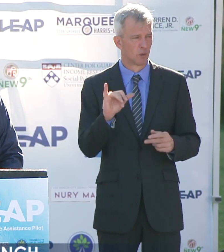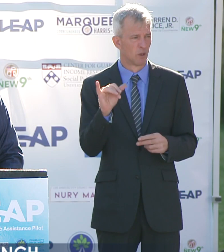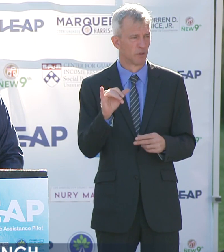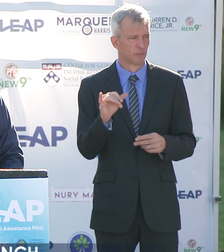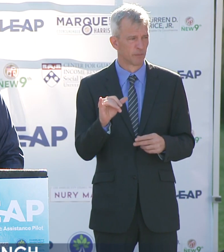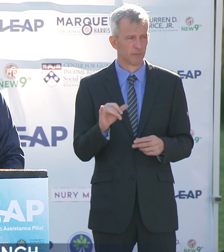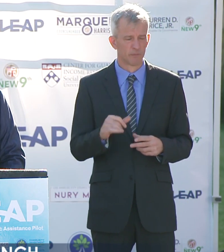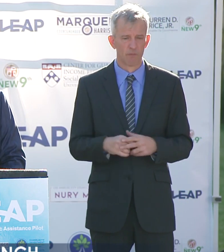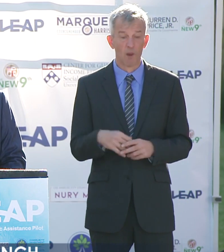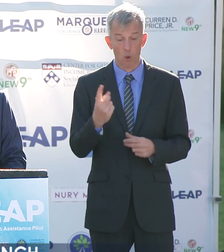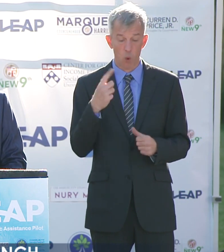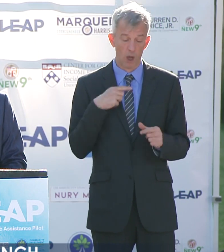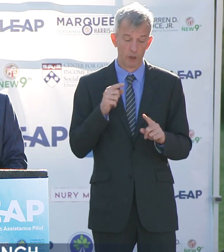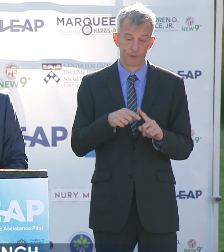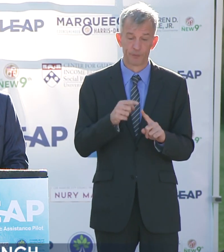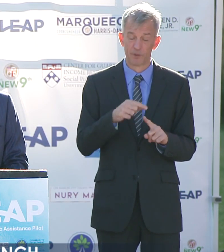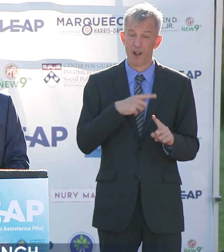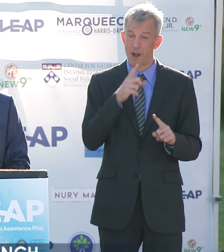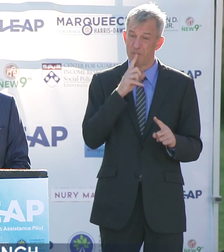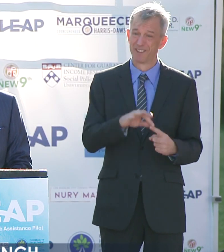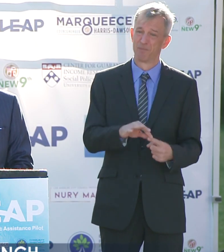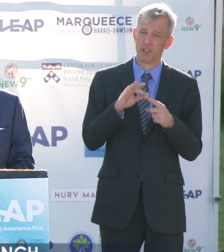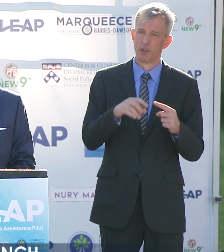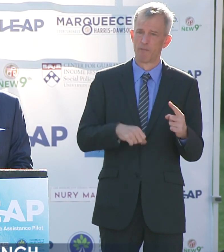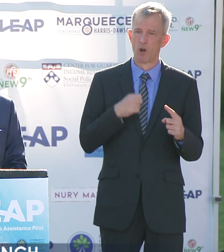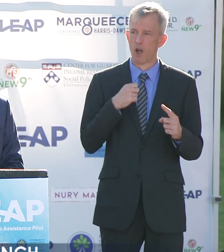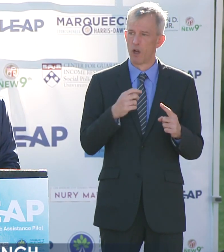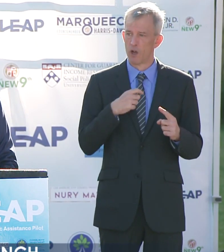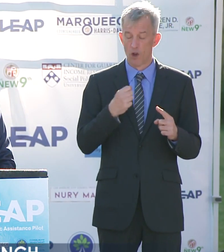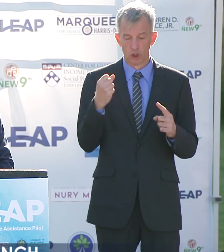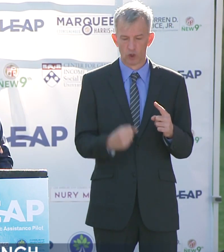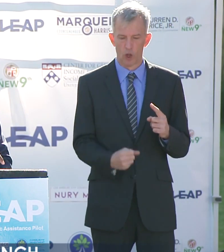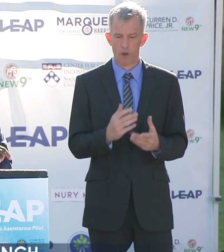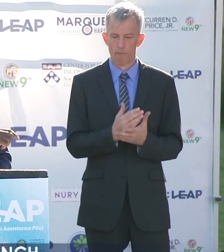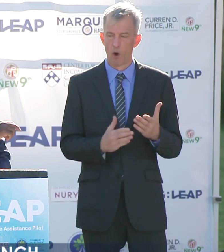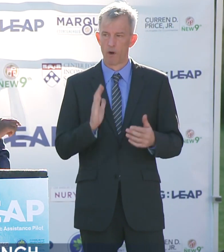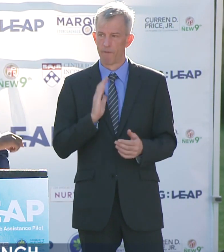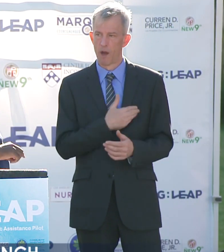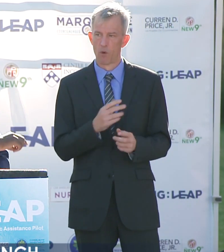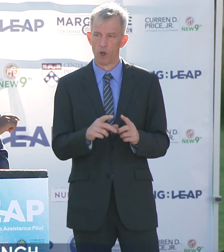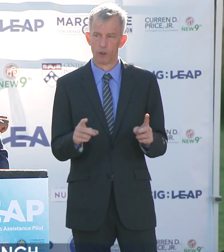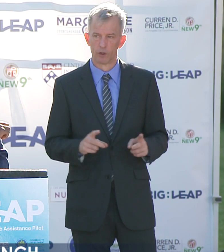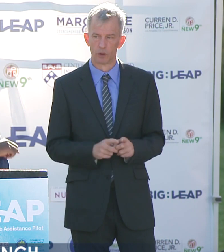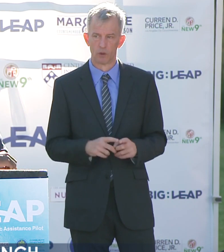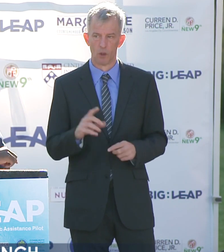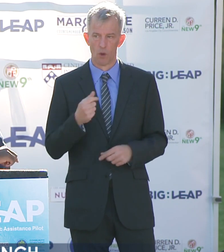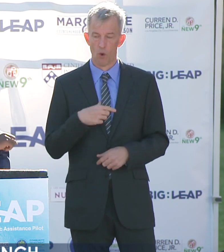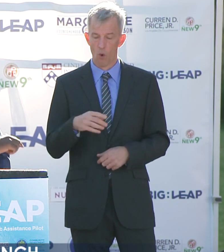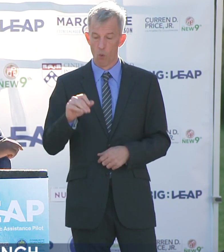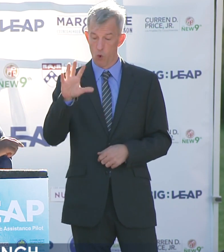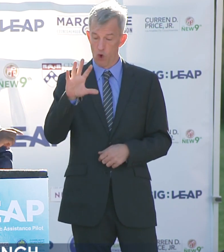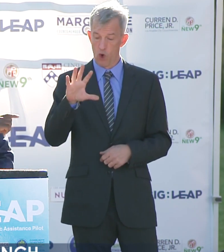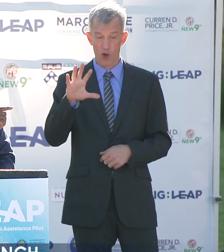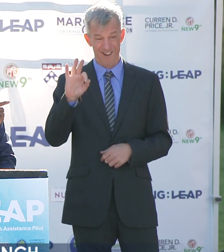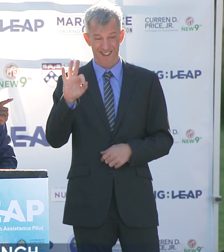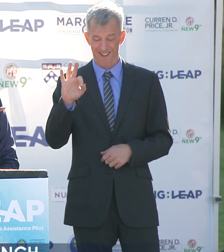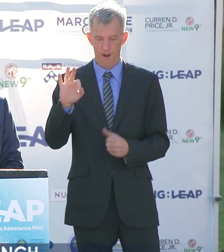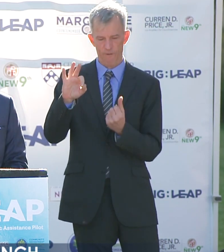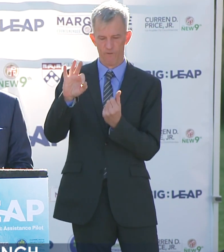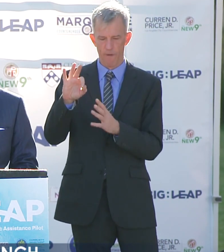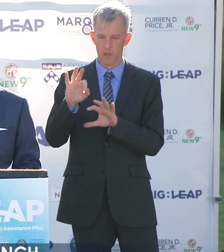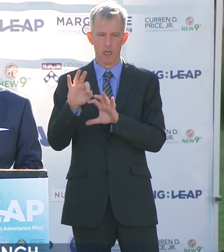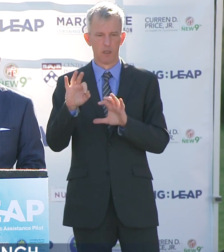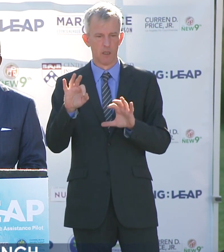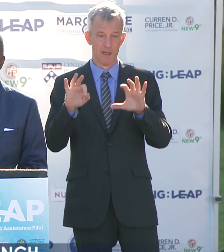of is in the southern part of my district, where District 9, District 15, and District 8 meet, around